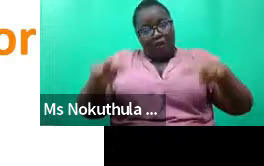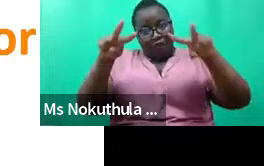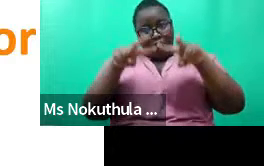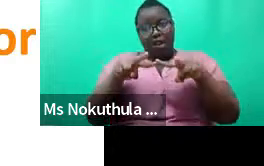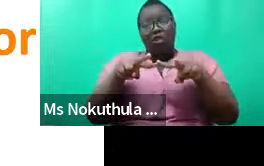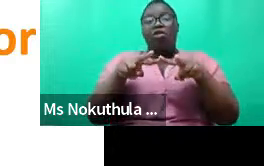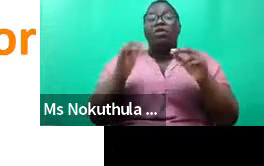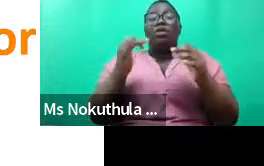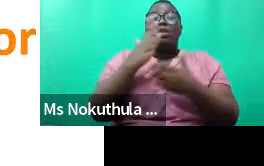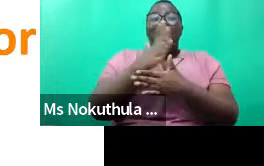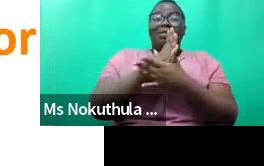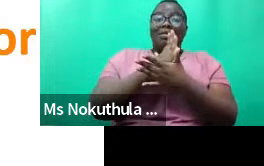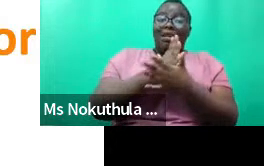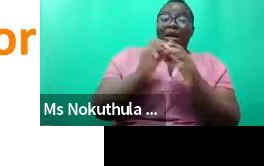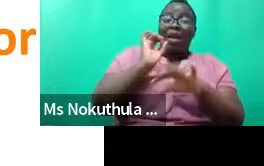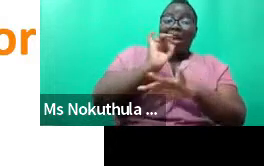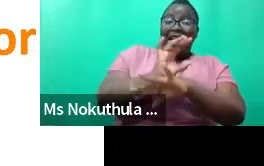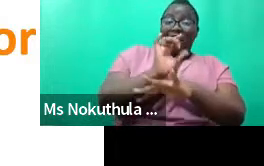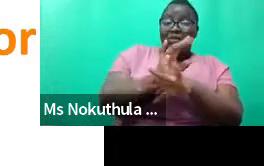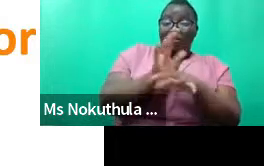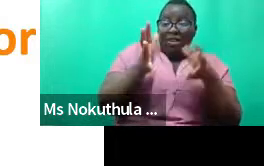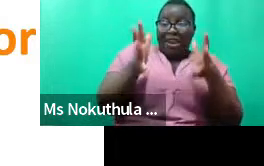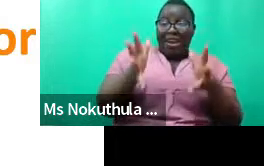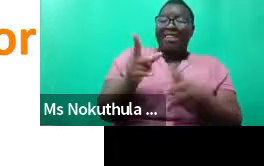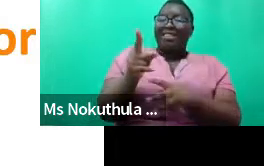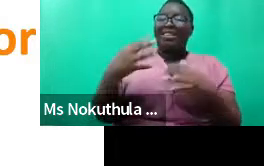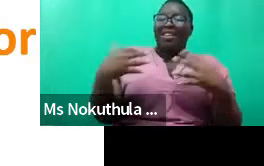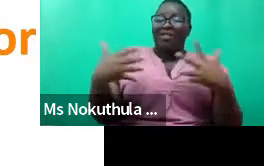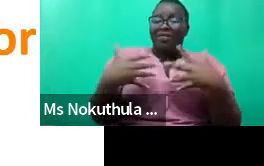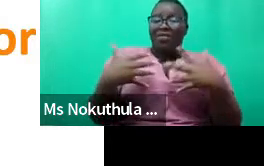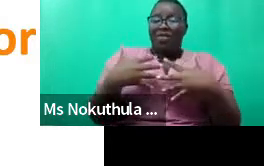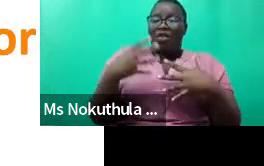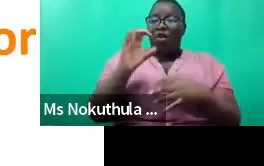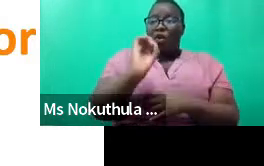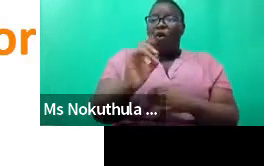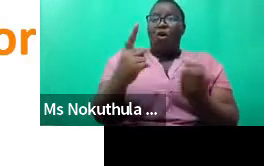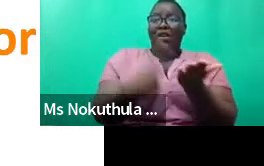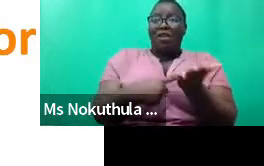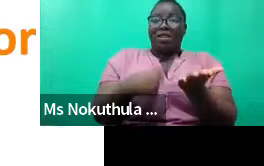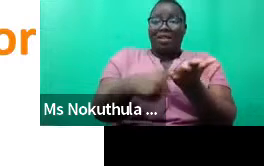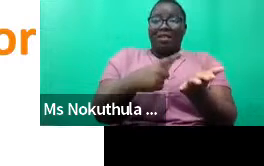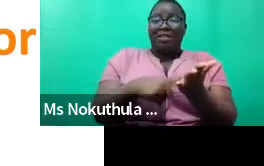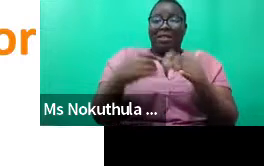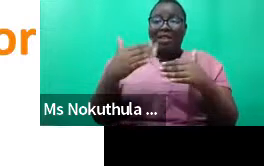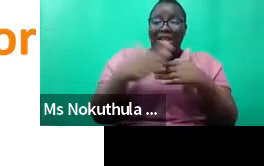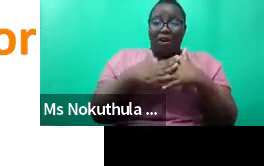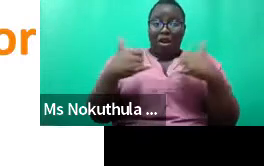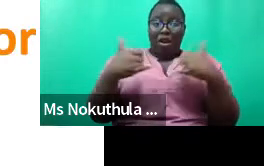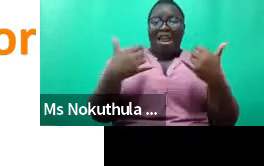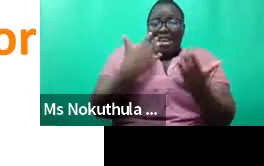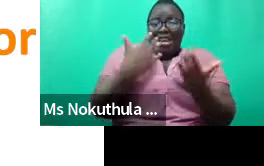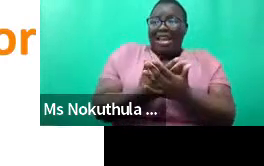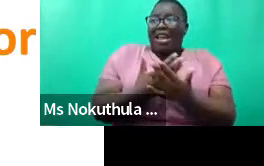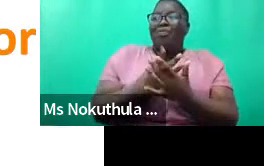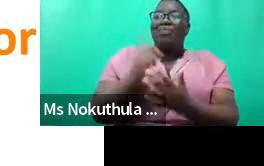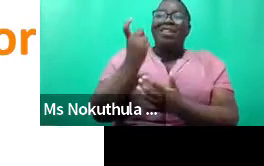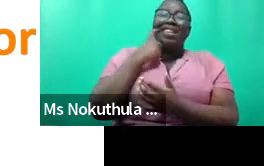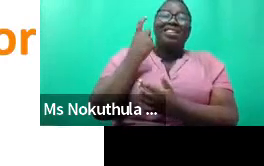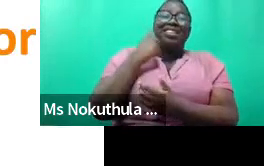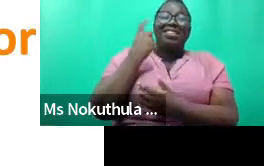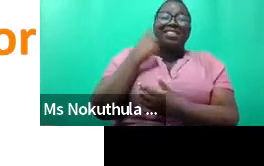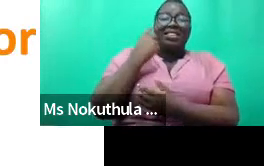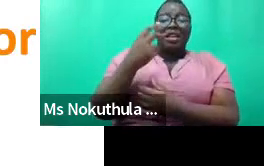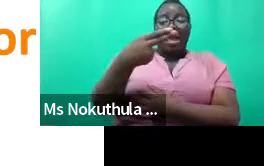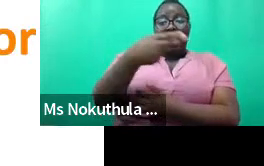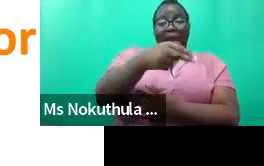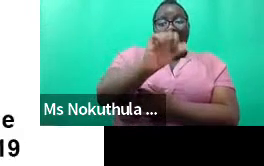counselors raise that they have a fear that the information that is discussed online may be easily hacked or leaked. Next